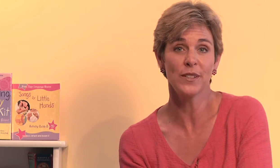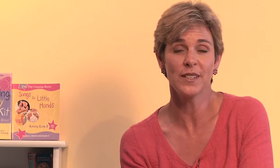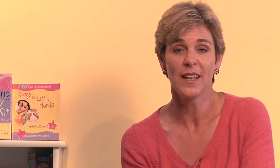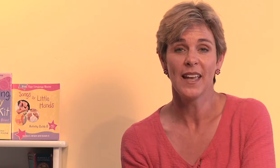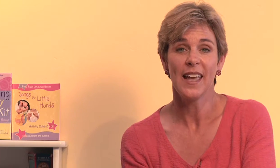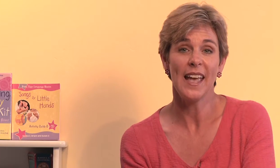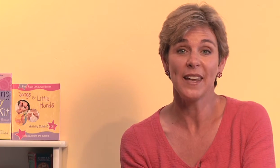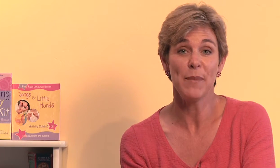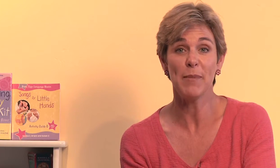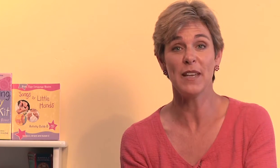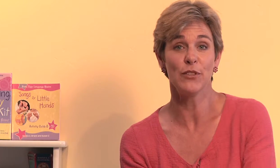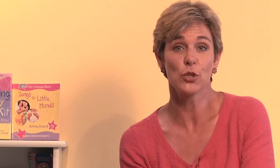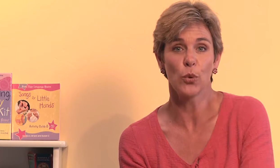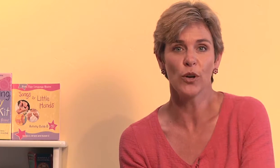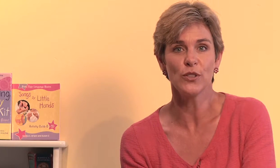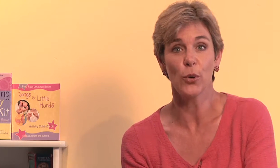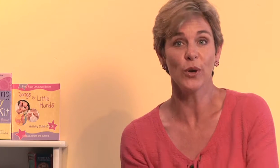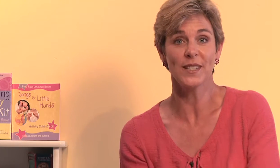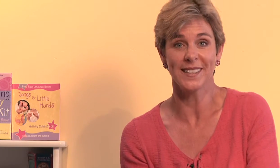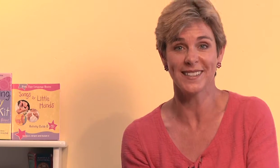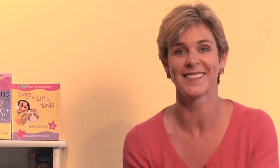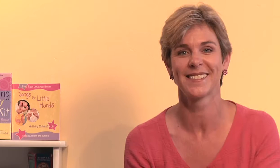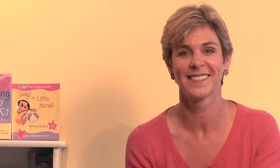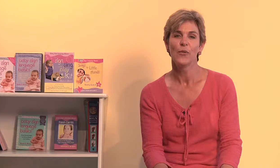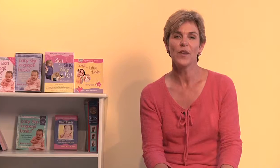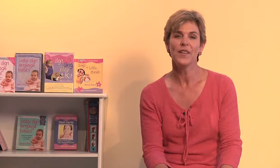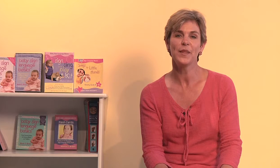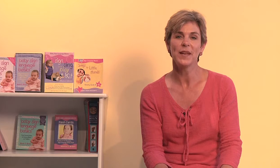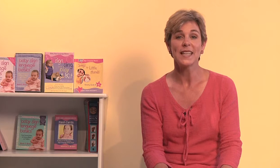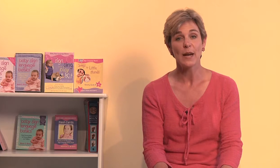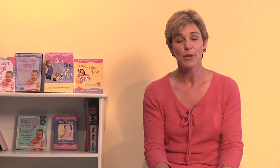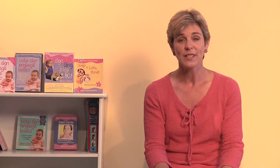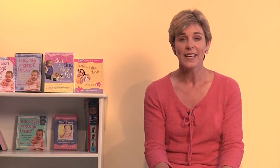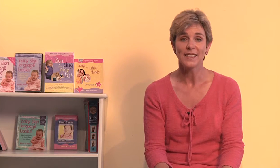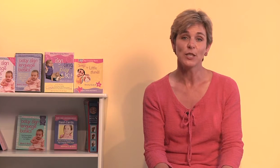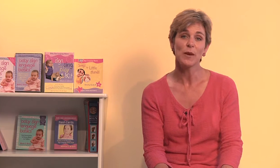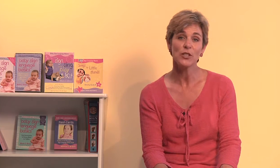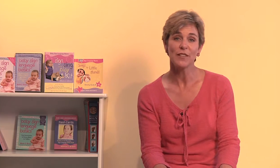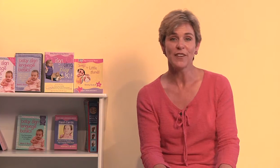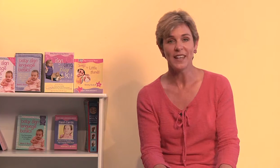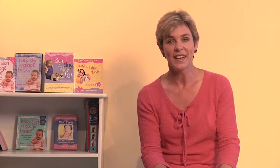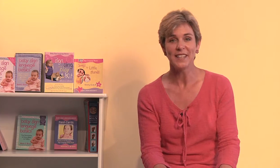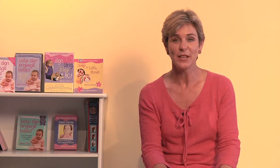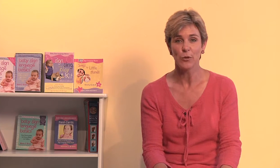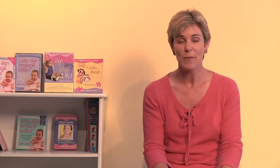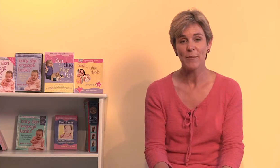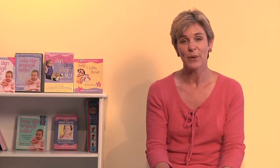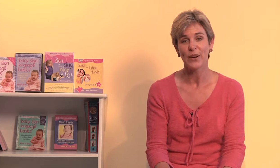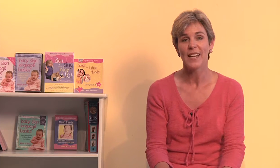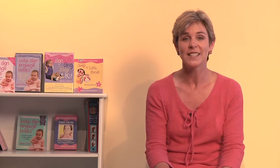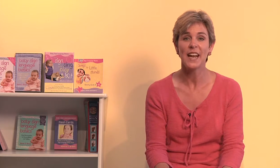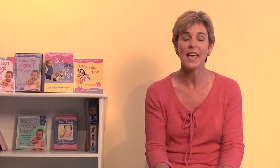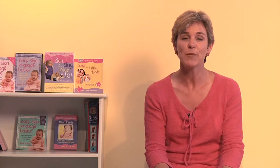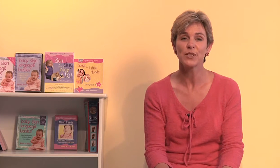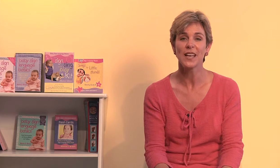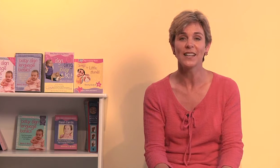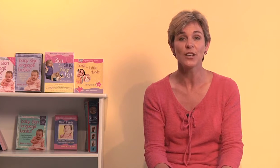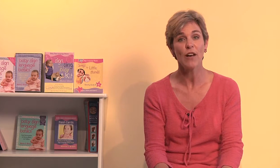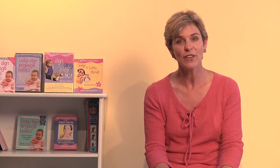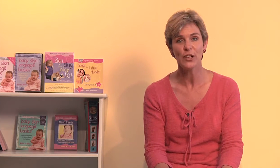birds, and maybe even squirrels or horses. One thing that makes animal signs especially fun and easy to remember is that animal signs often